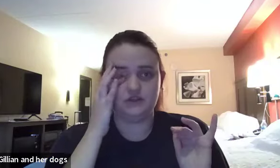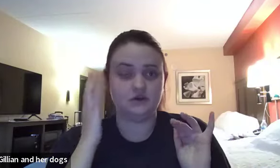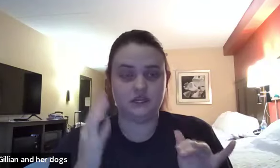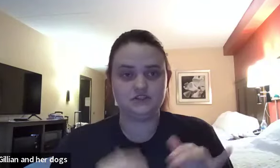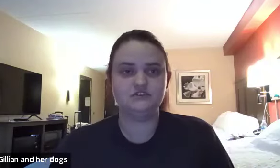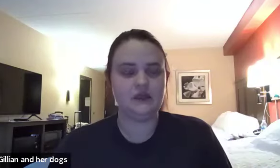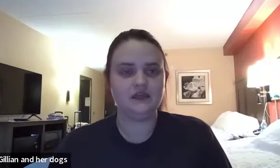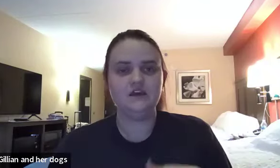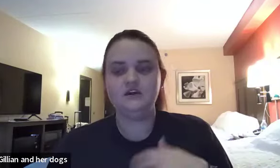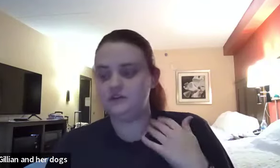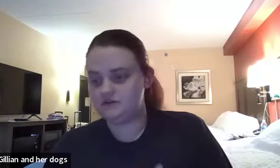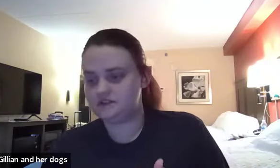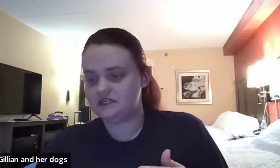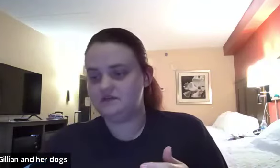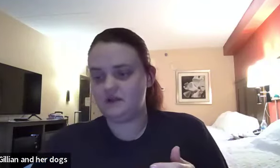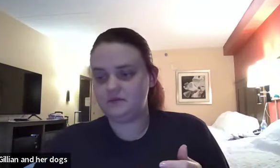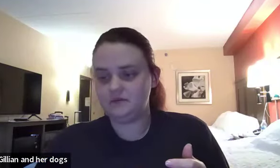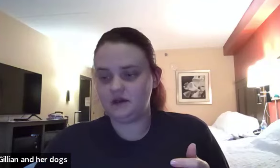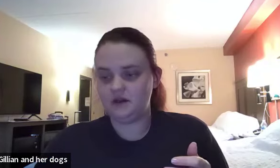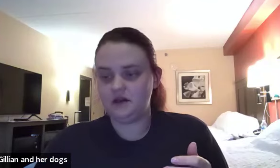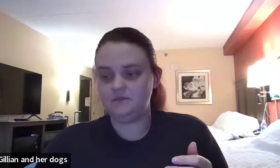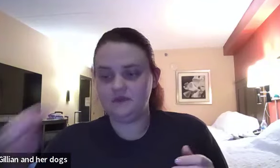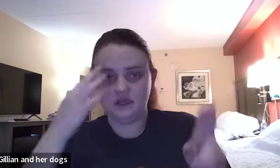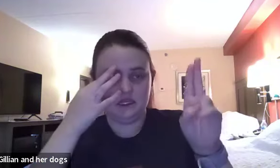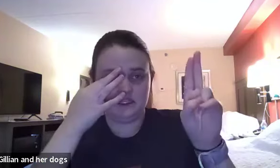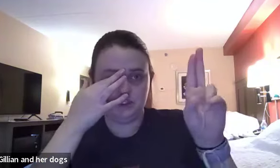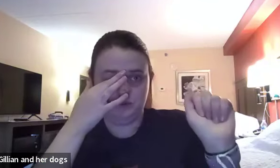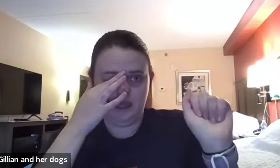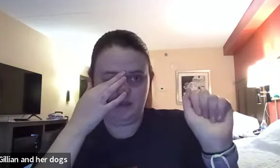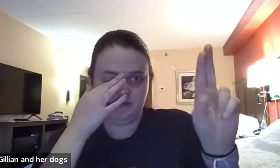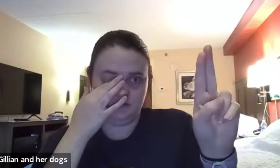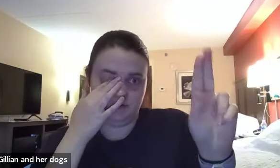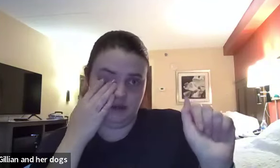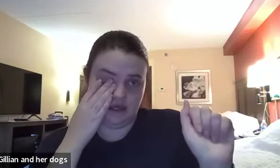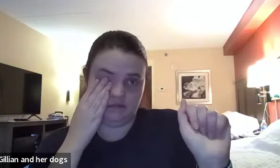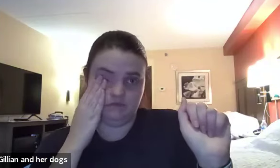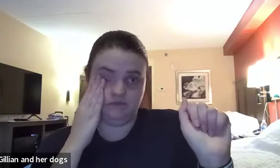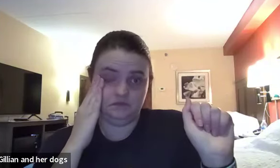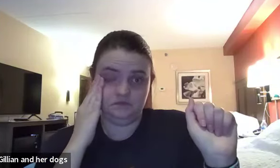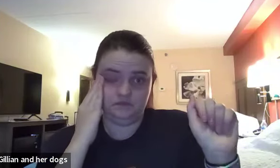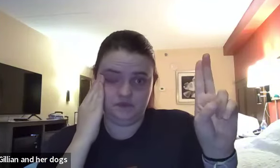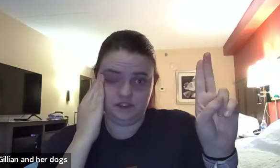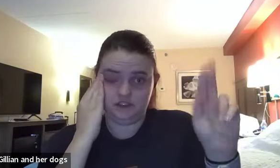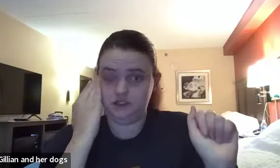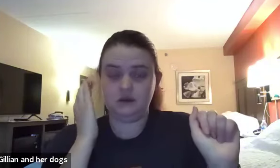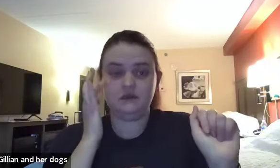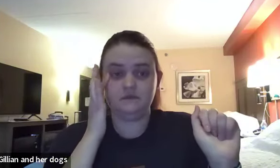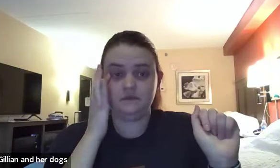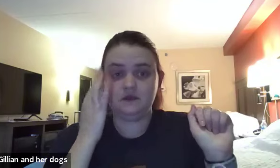their initials. So like the University of Alabama is UA. UA is just UA.